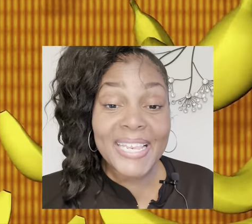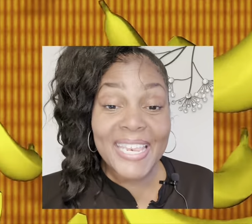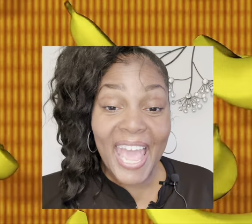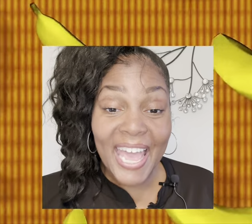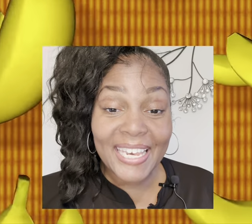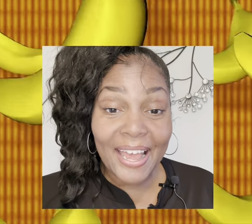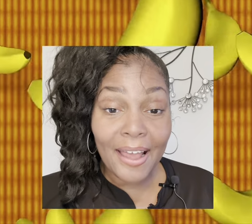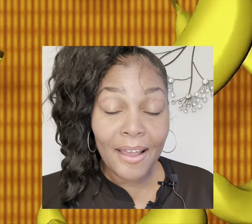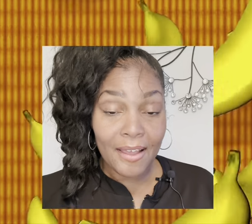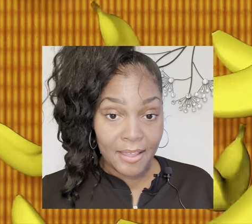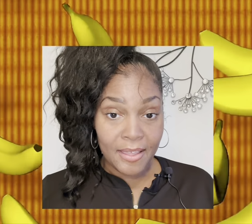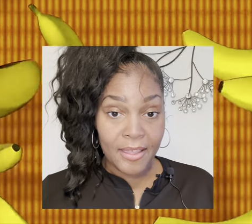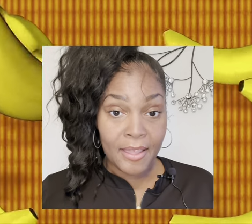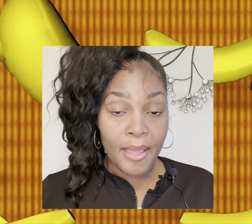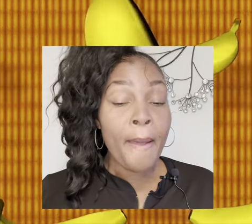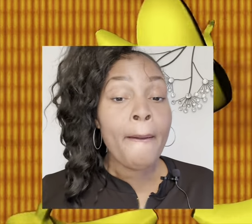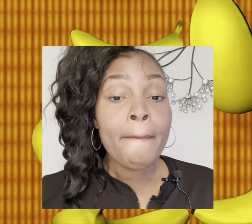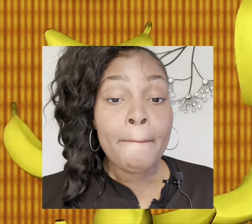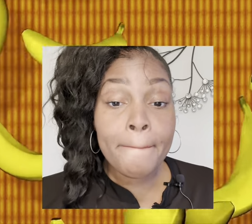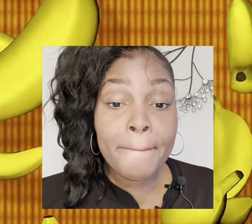apple. Banana,